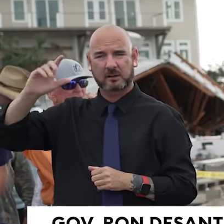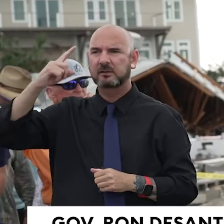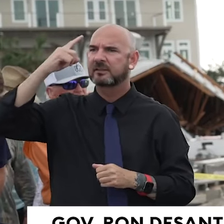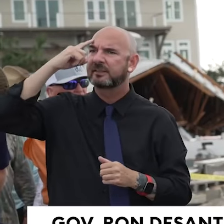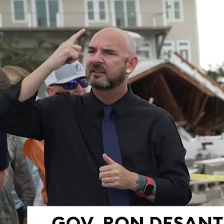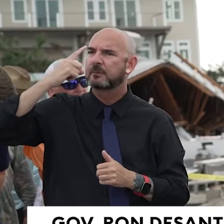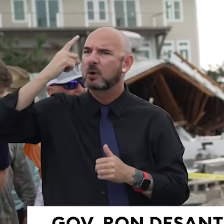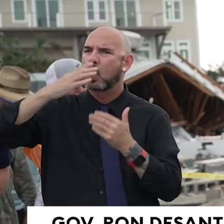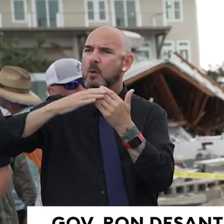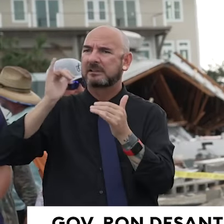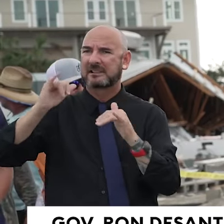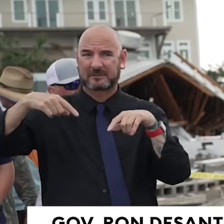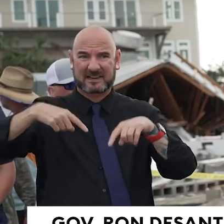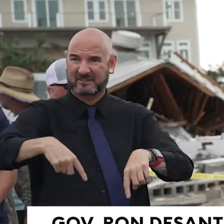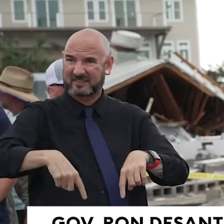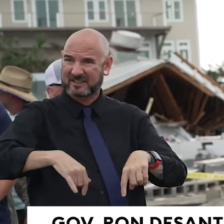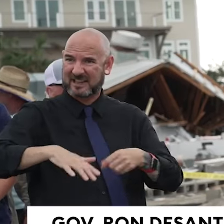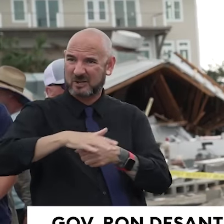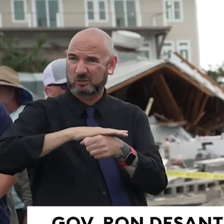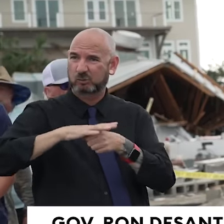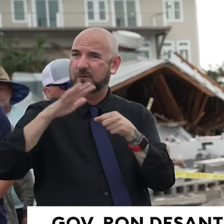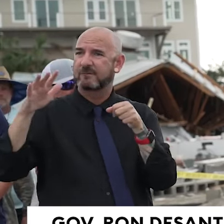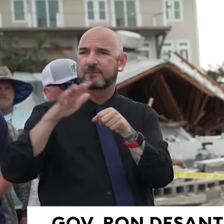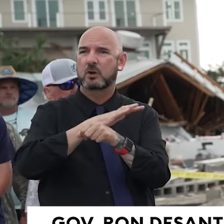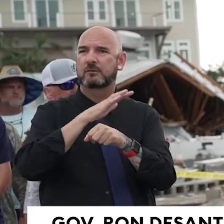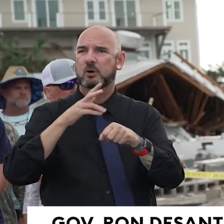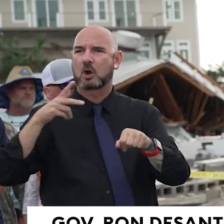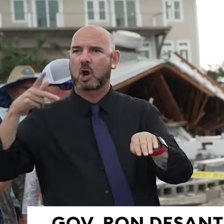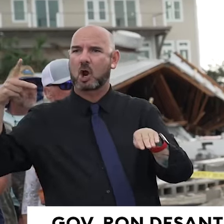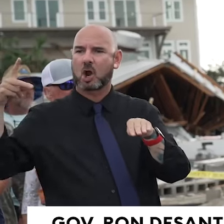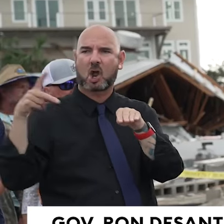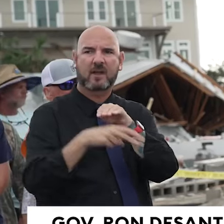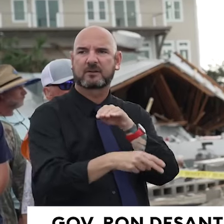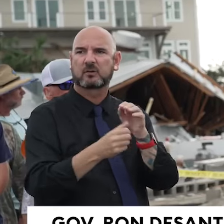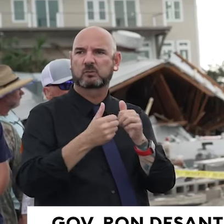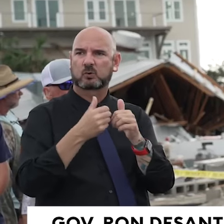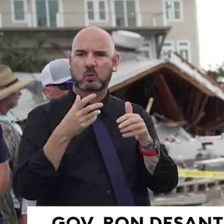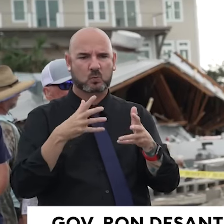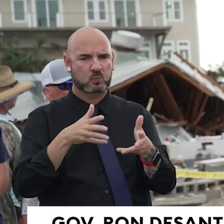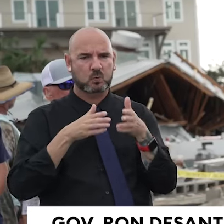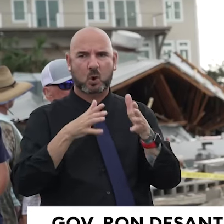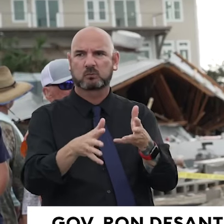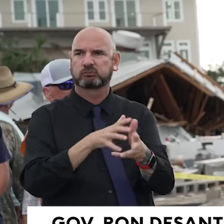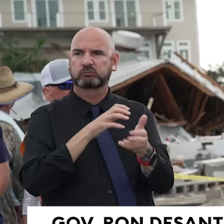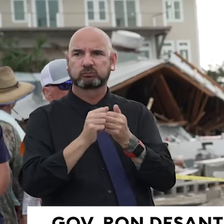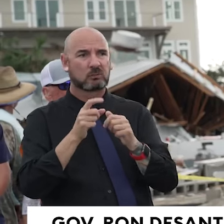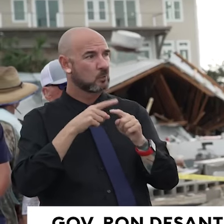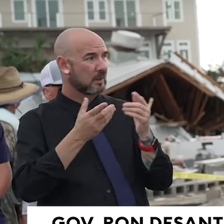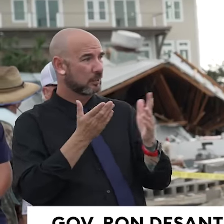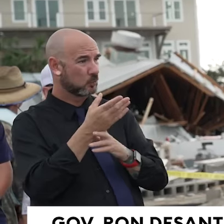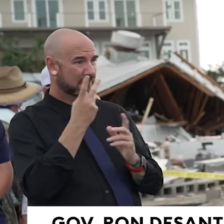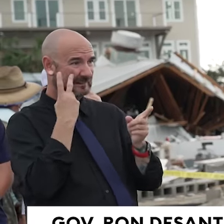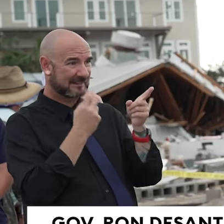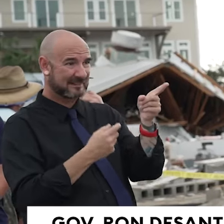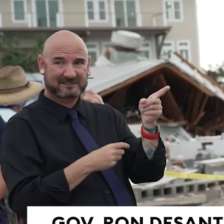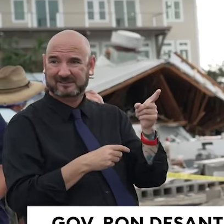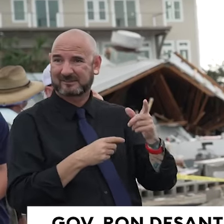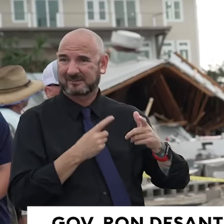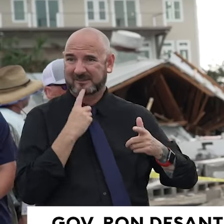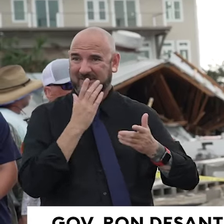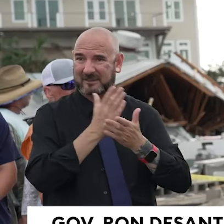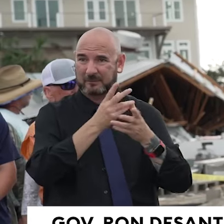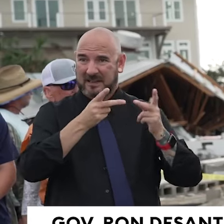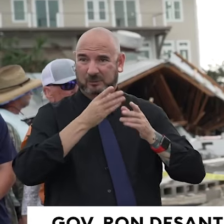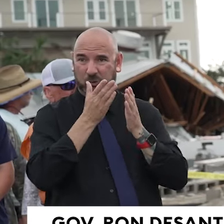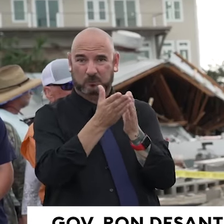if this area were totally cut off and every road was destroyed and all this, but you can still get places by boat. There, you can't